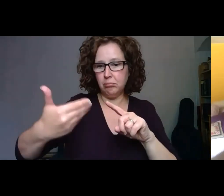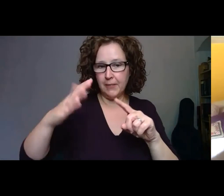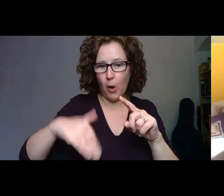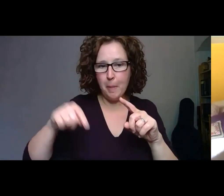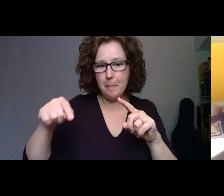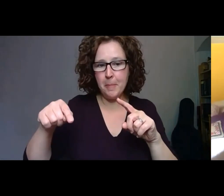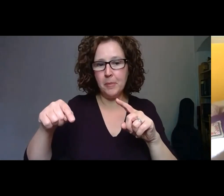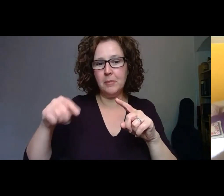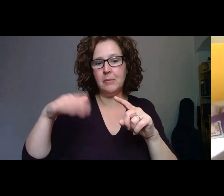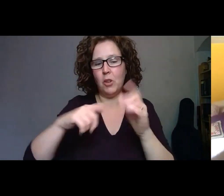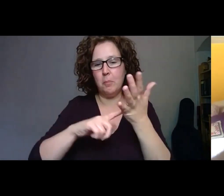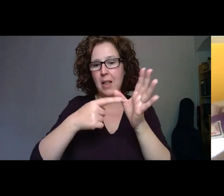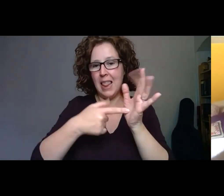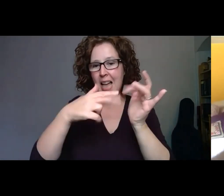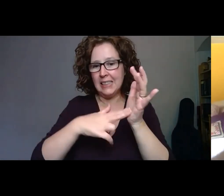from a Latin